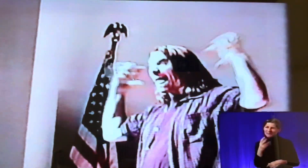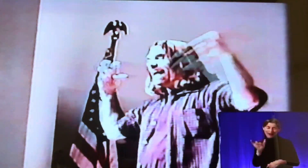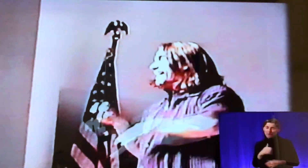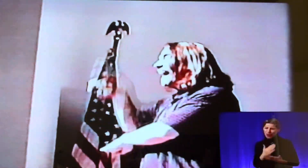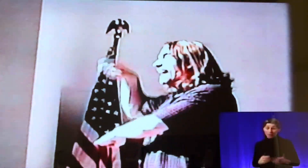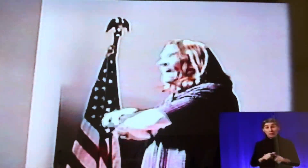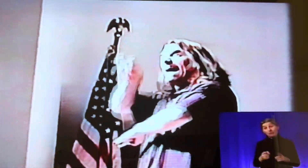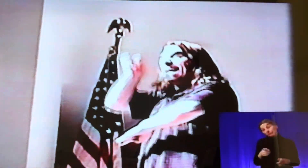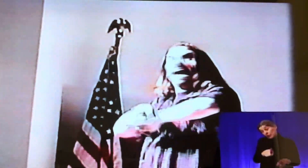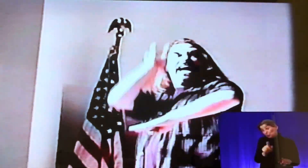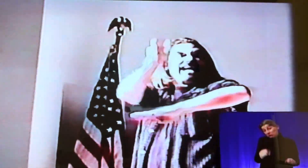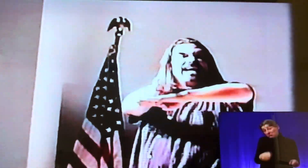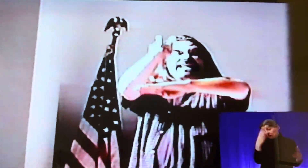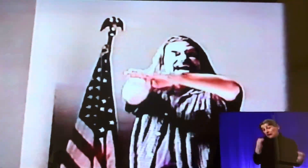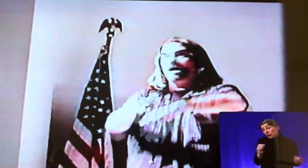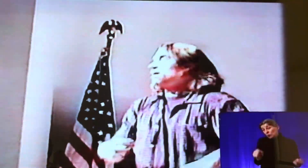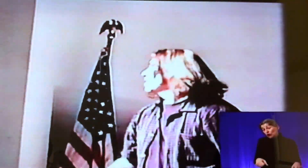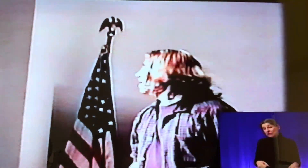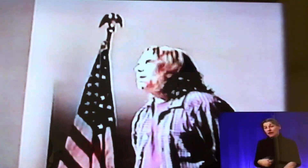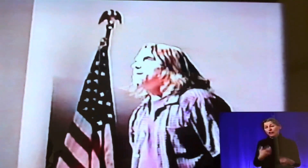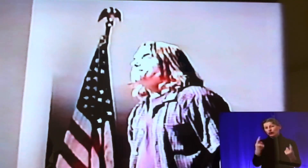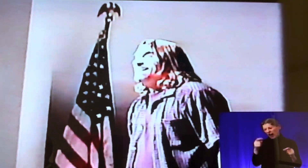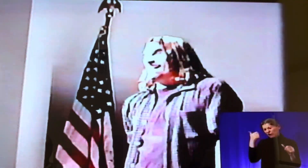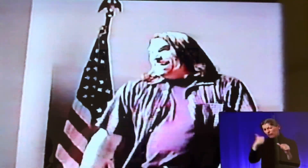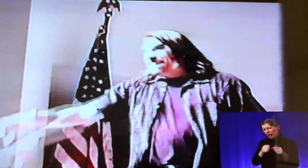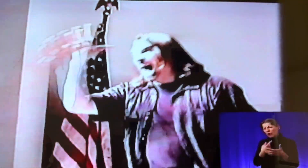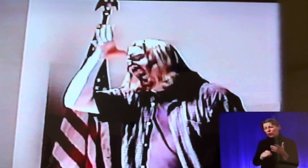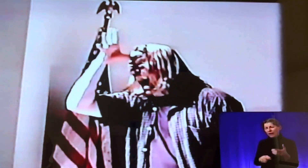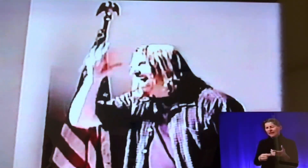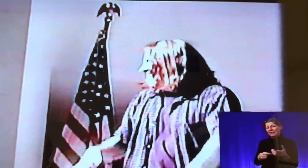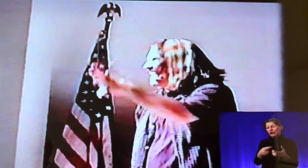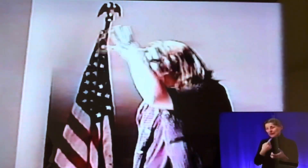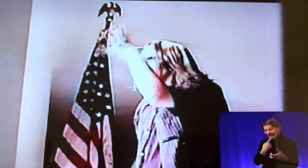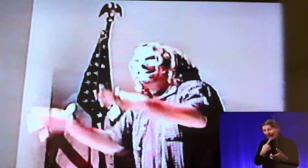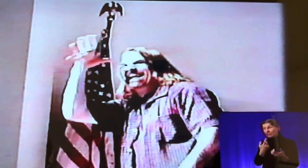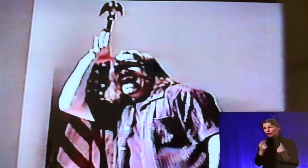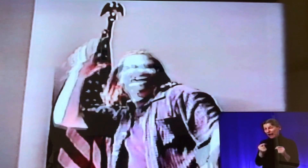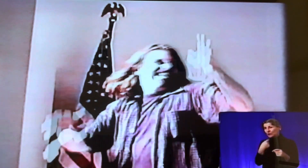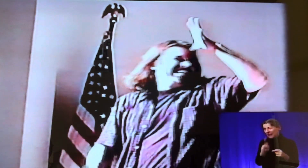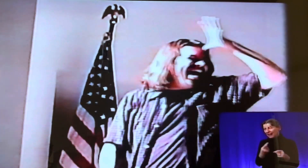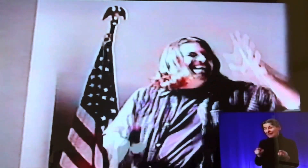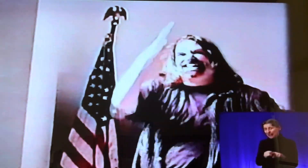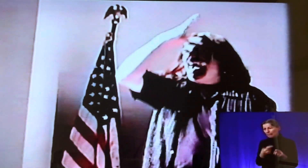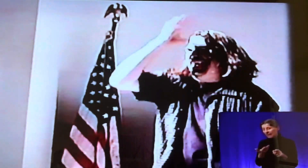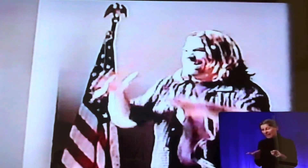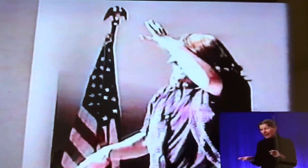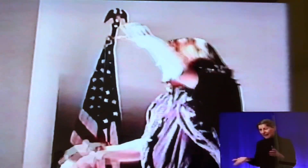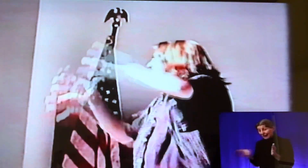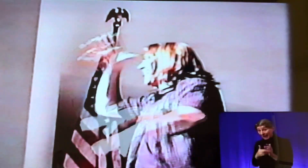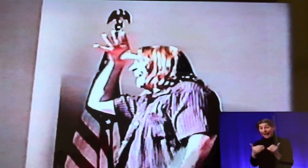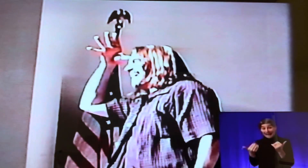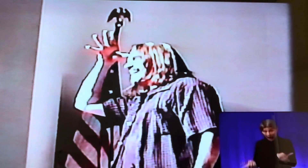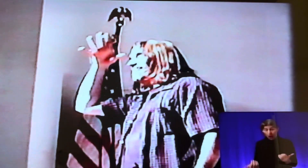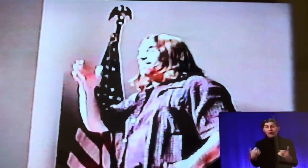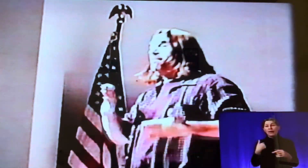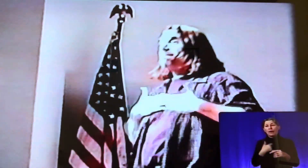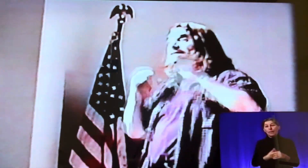might. Kind of try to remember what you had said, kind of say the same thing, and at this point we take off to, and the children